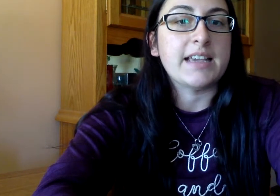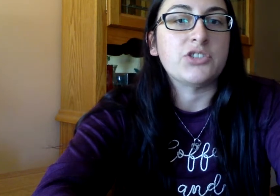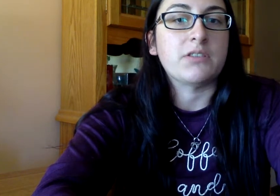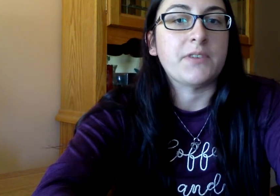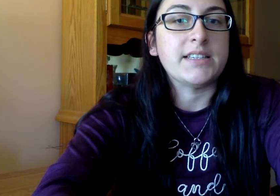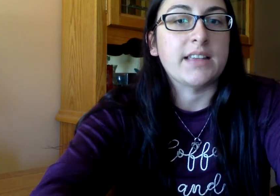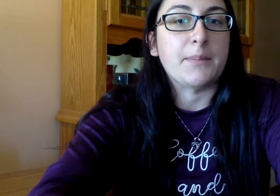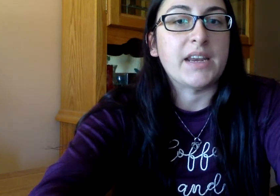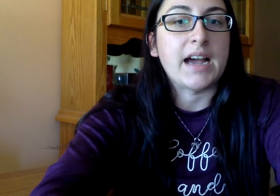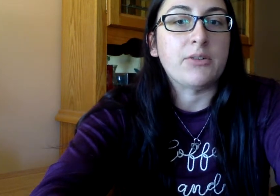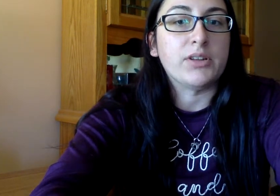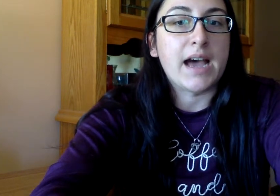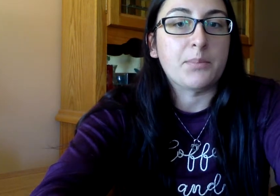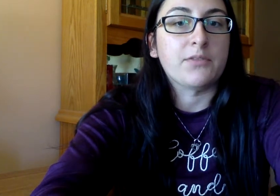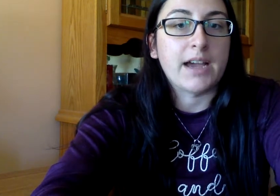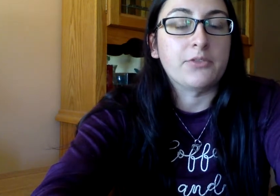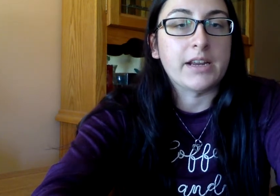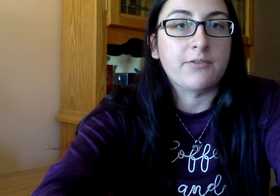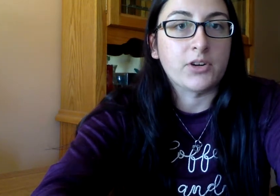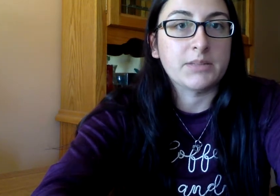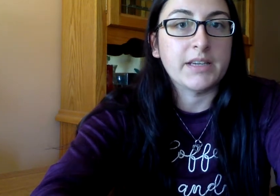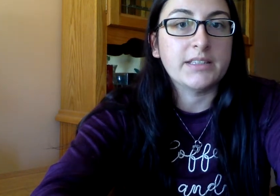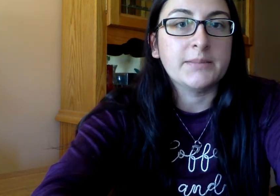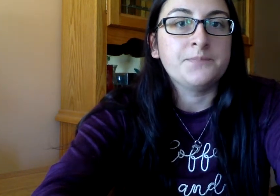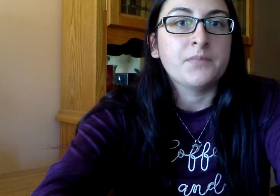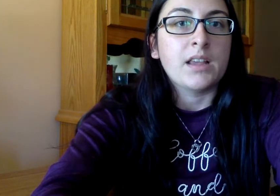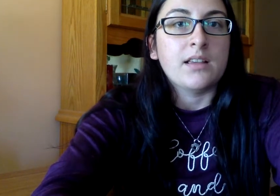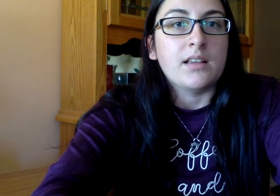engages in face slapping, I will not provide reinforcement.